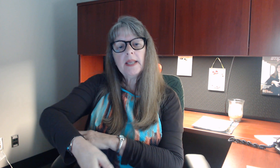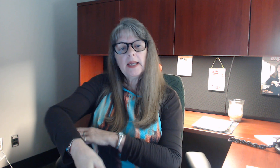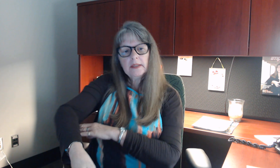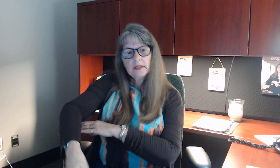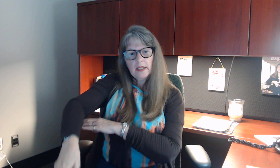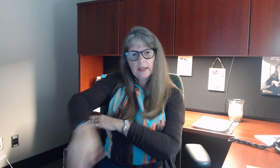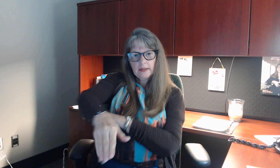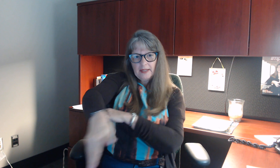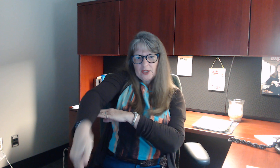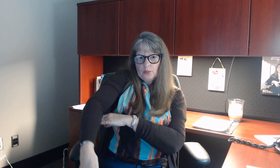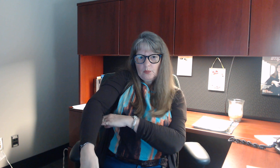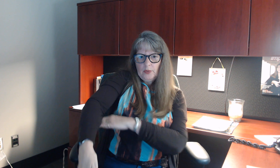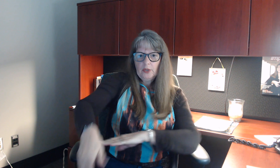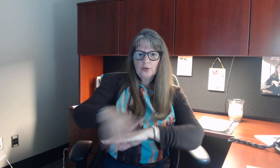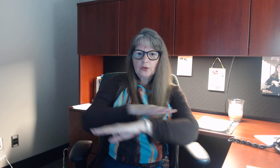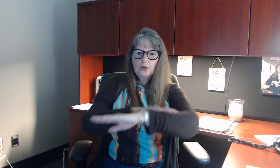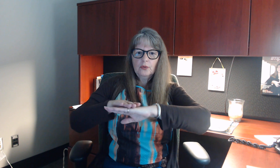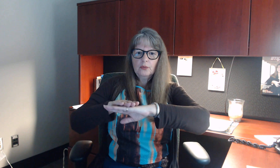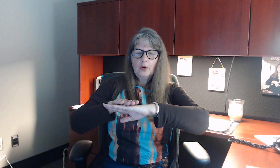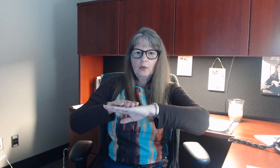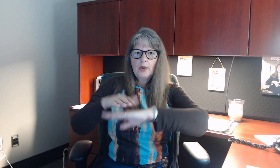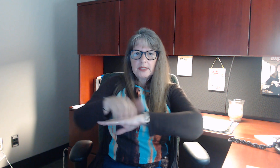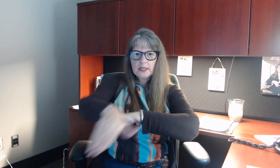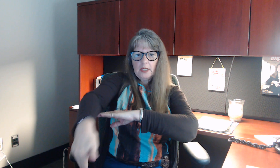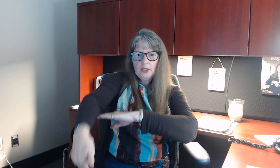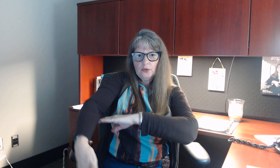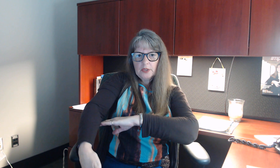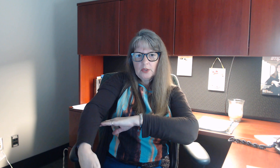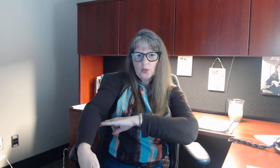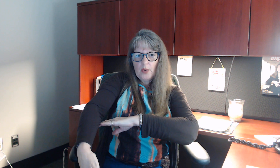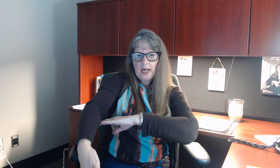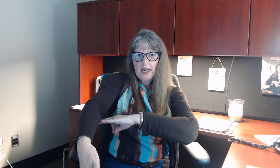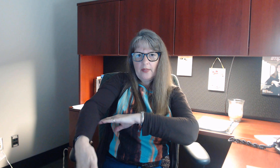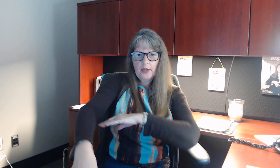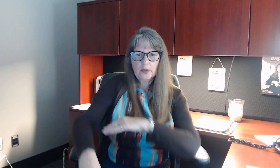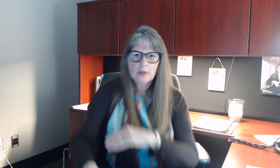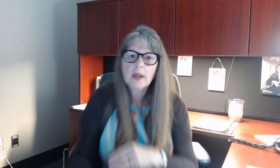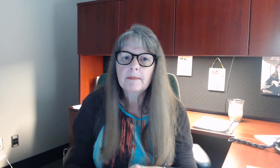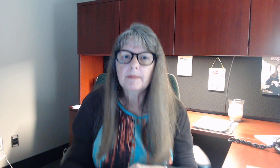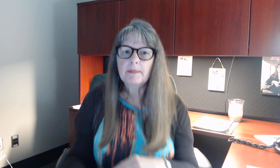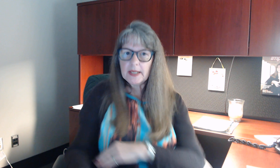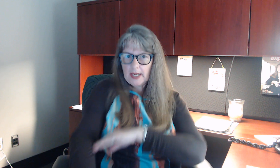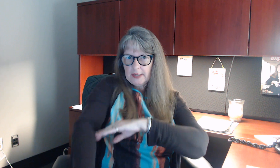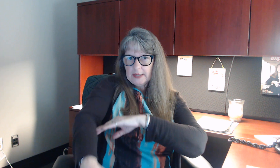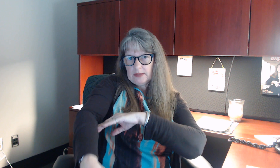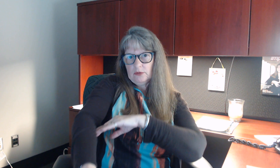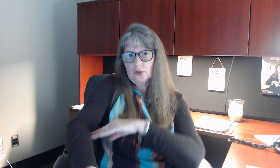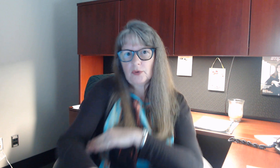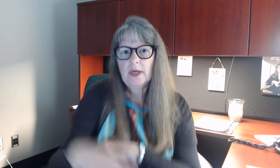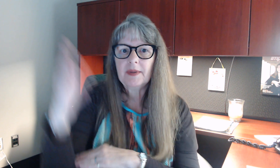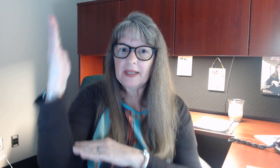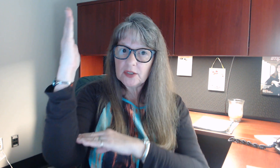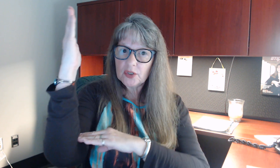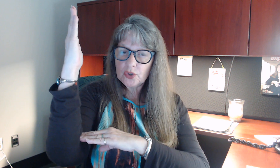Midnight, and that's when here's your horizon and your sun's way down there. Midnight, it's straight up. Like this is